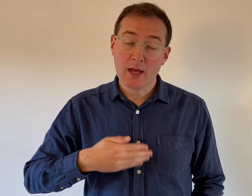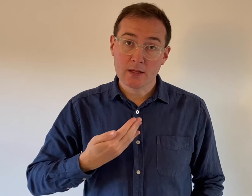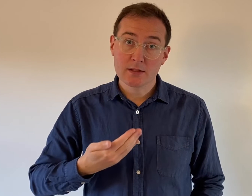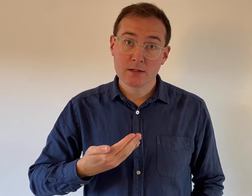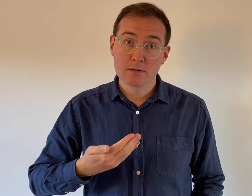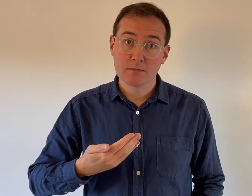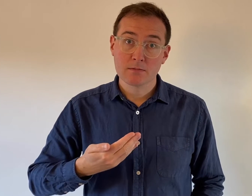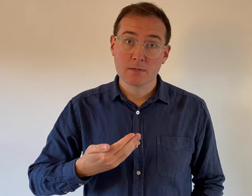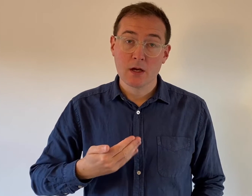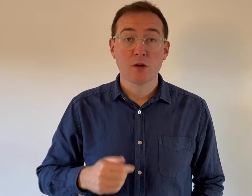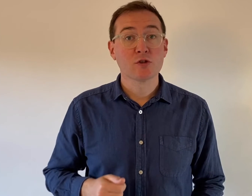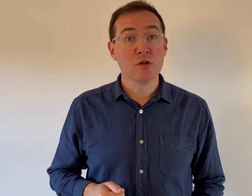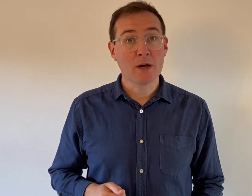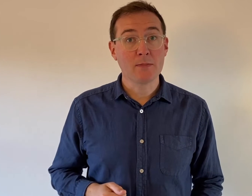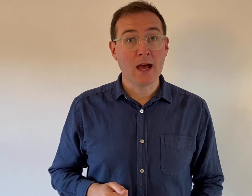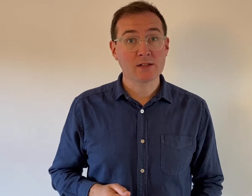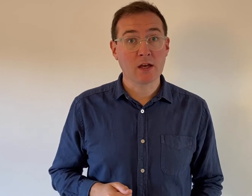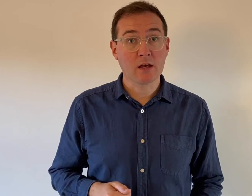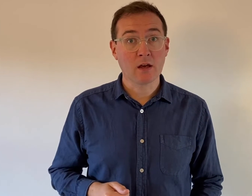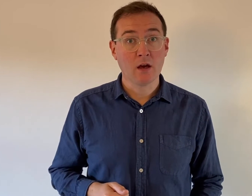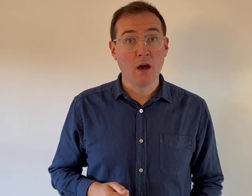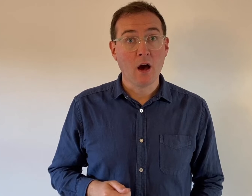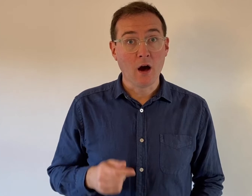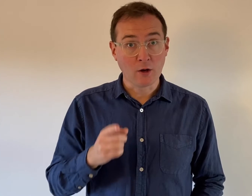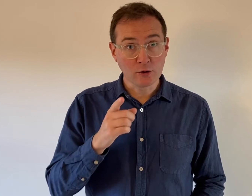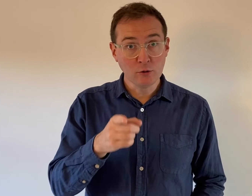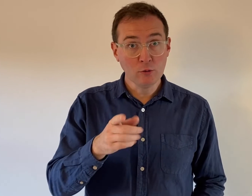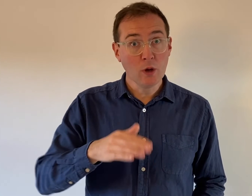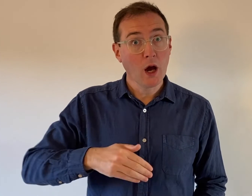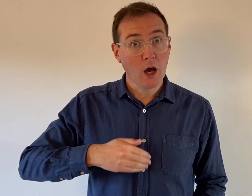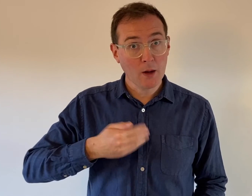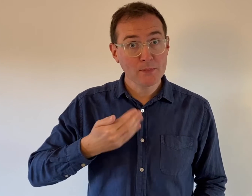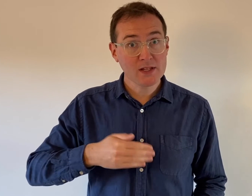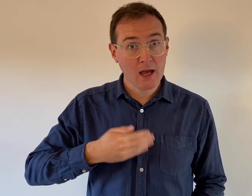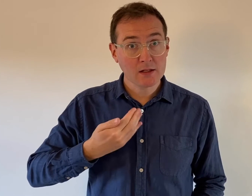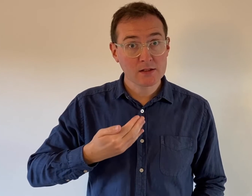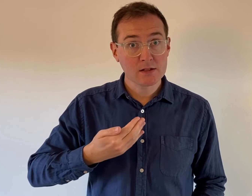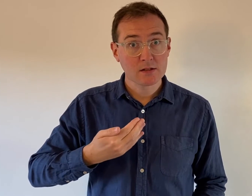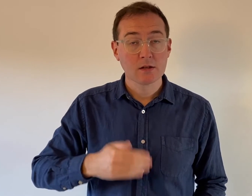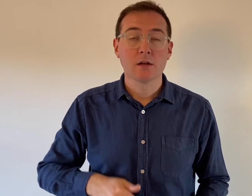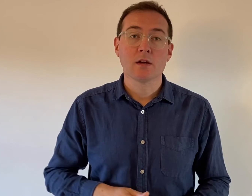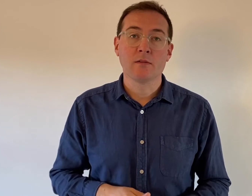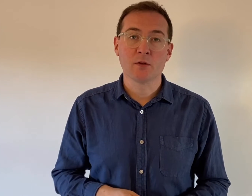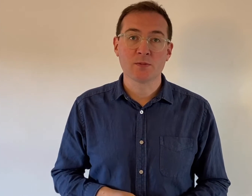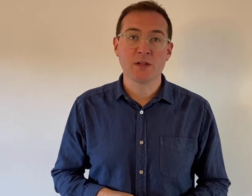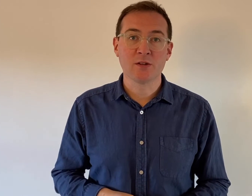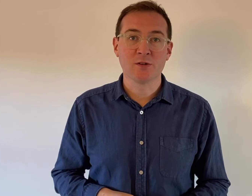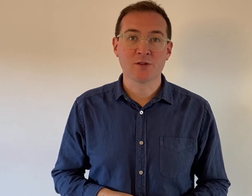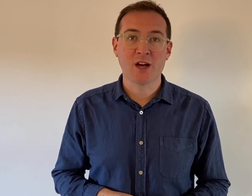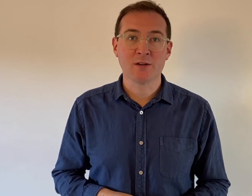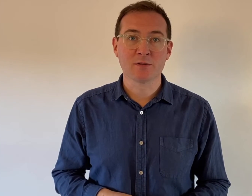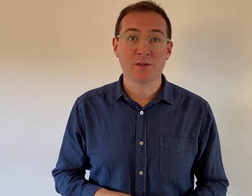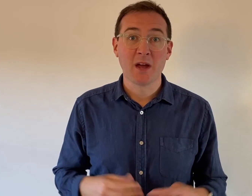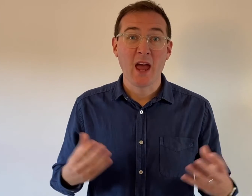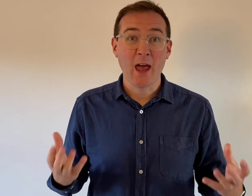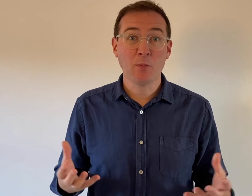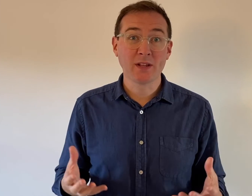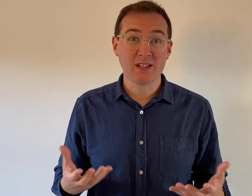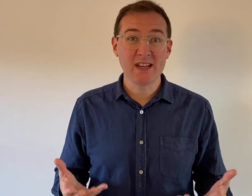Upset. So you might be asking, are you upset? If you're speaking to your child, helping to name